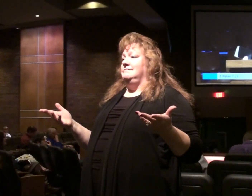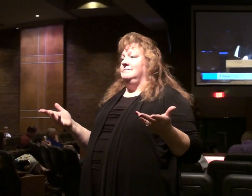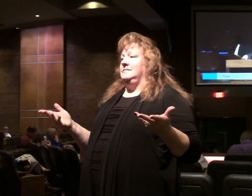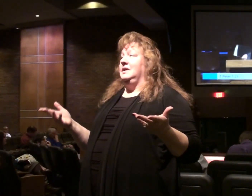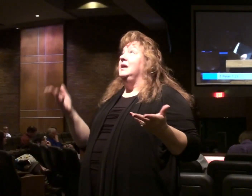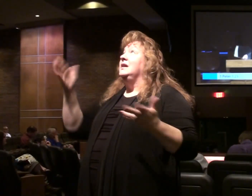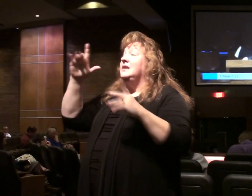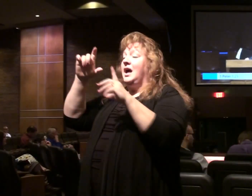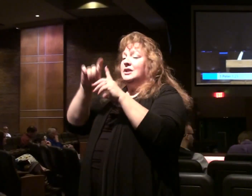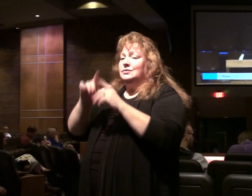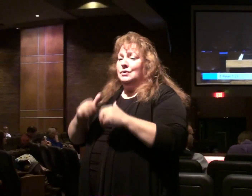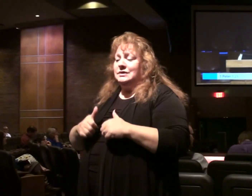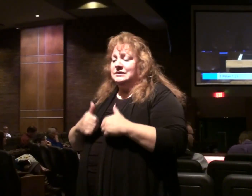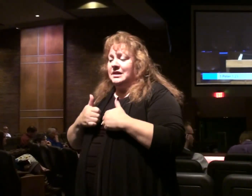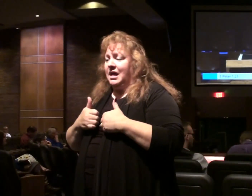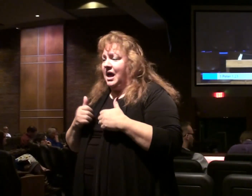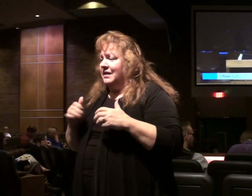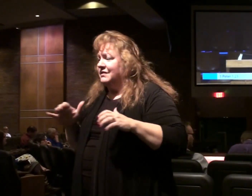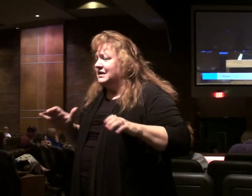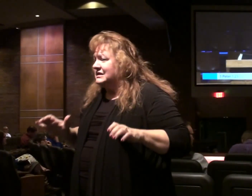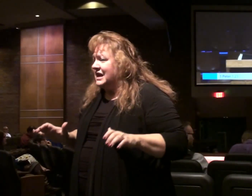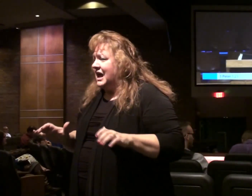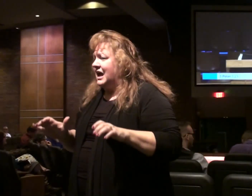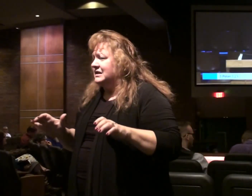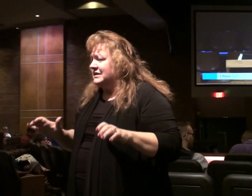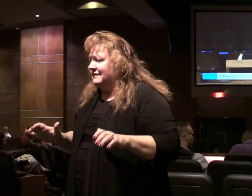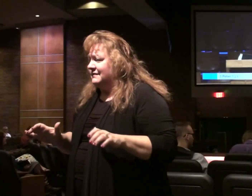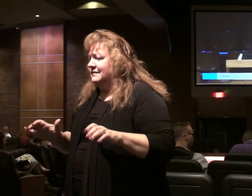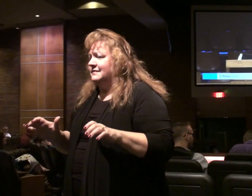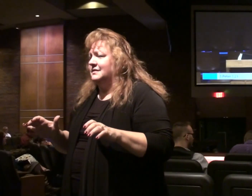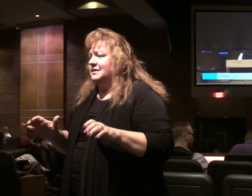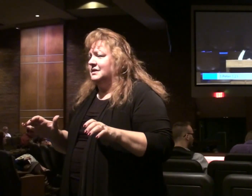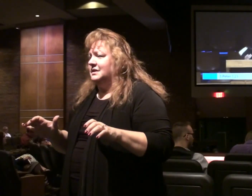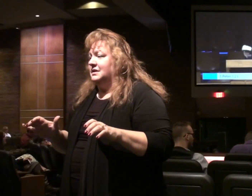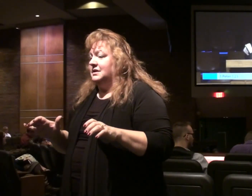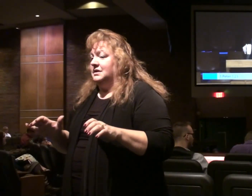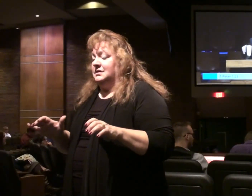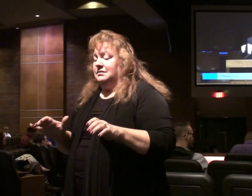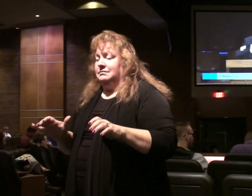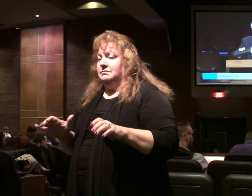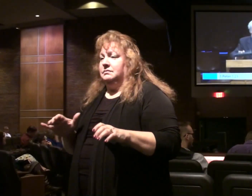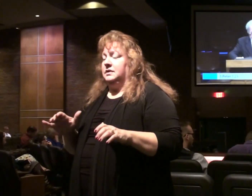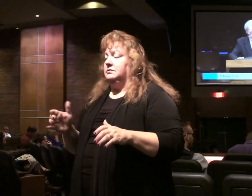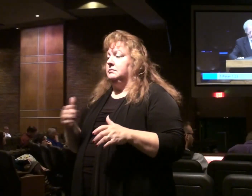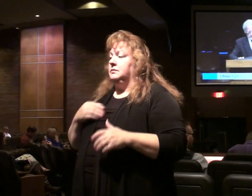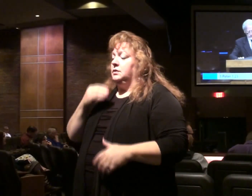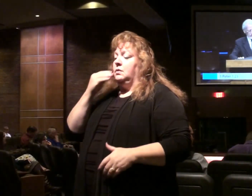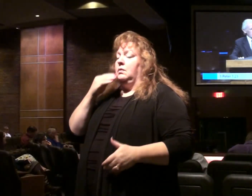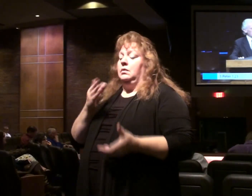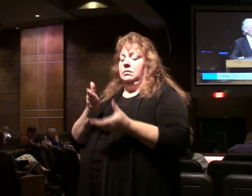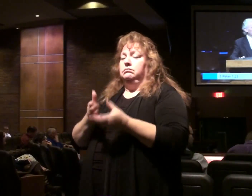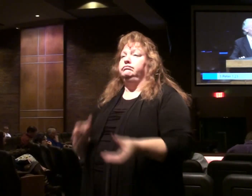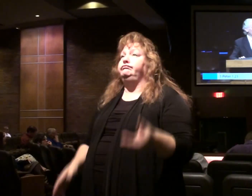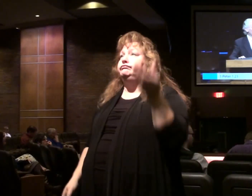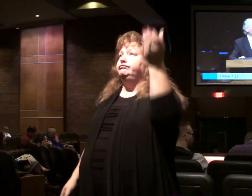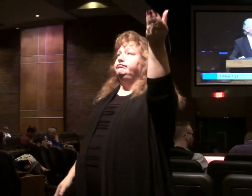The Word of God is alive and active. But it doesn't go anywhere if I take it home, put it on the